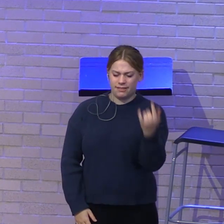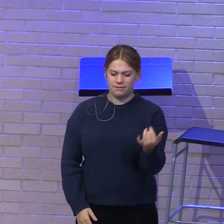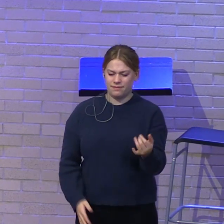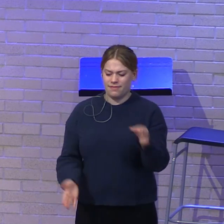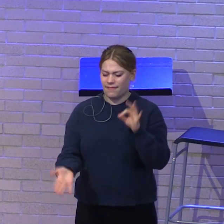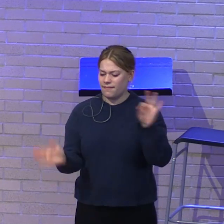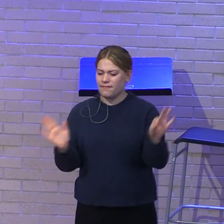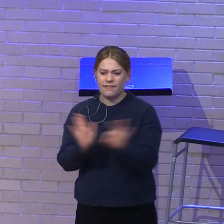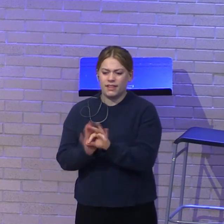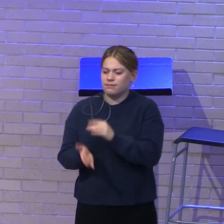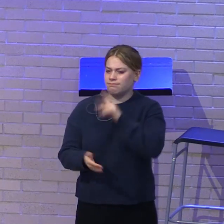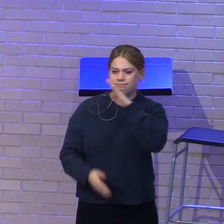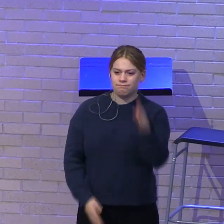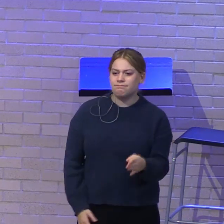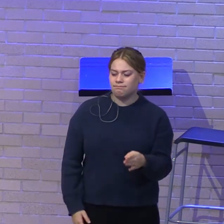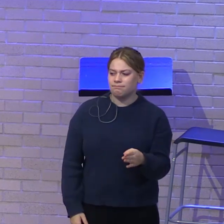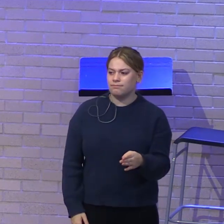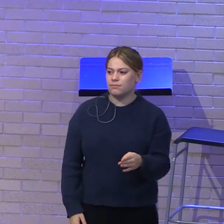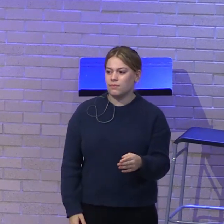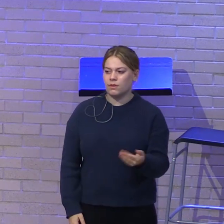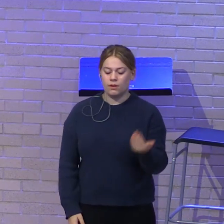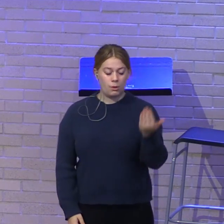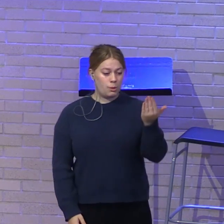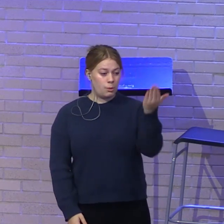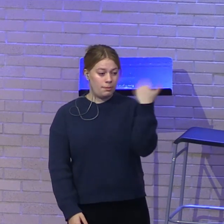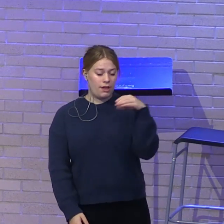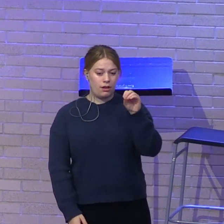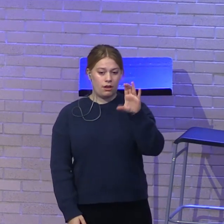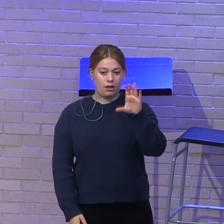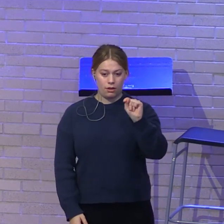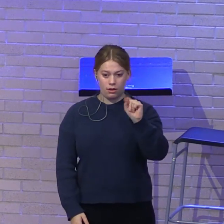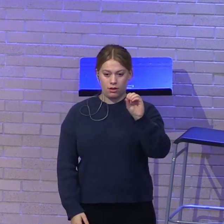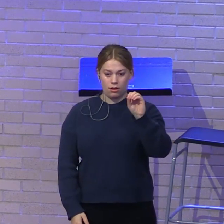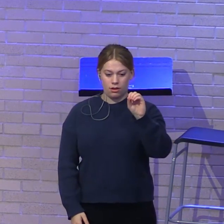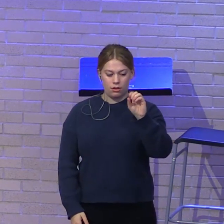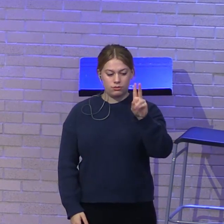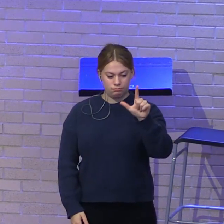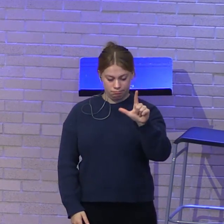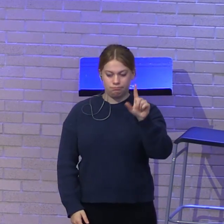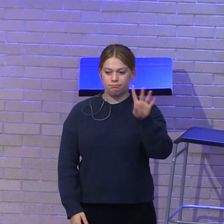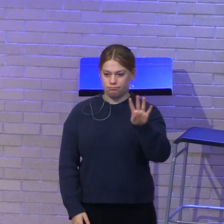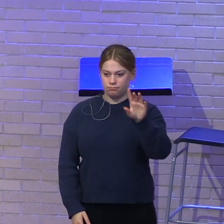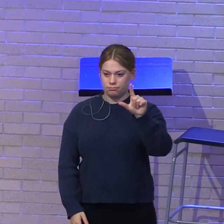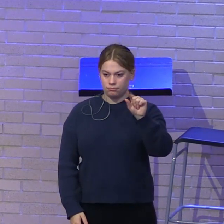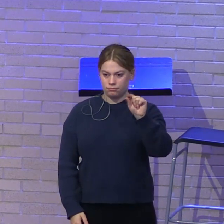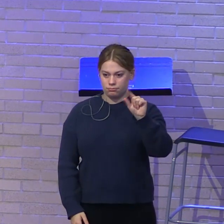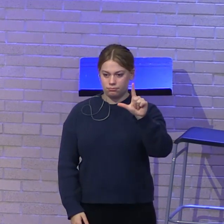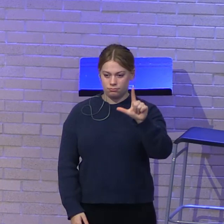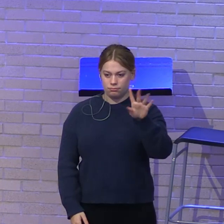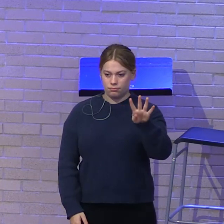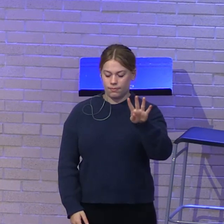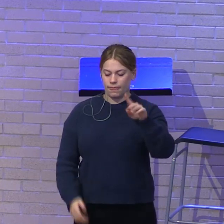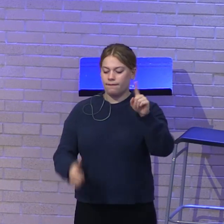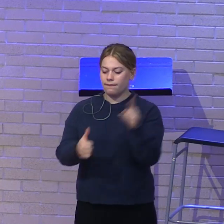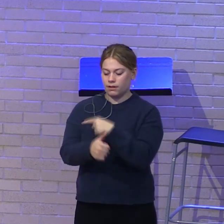start my story, I would like to bring you back to October 24th, 2024, my first semester in college.